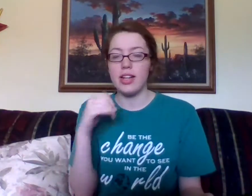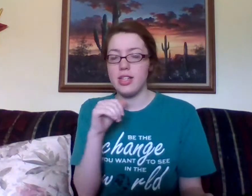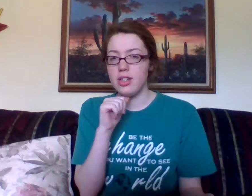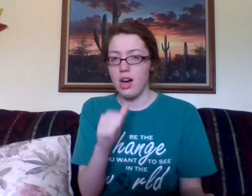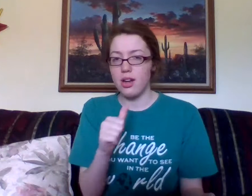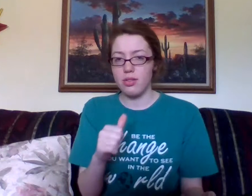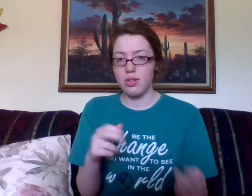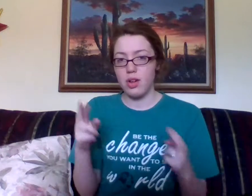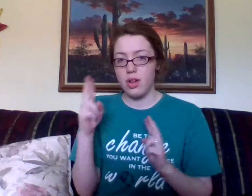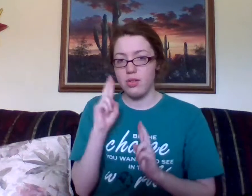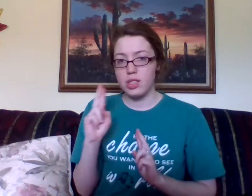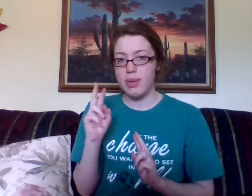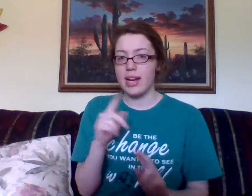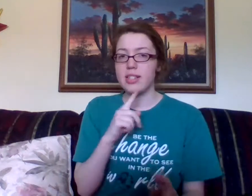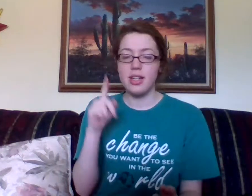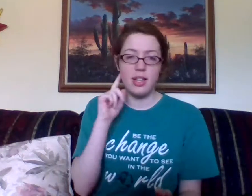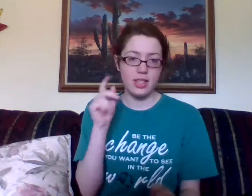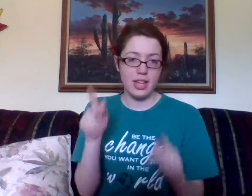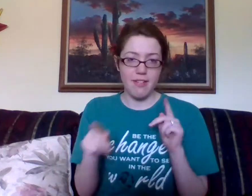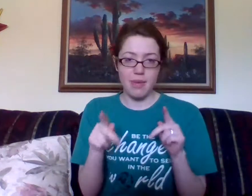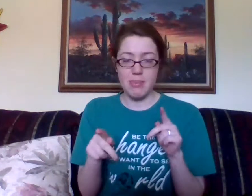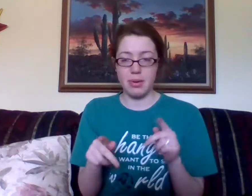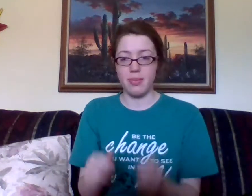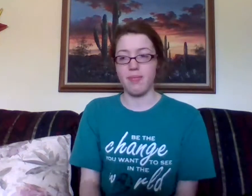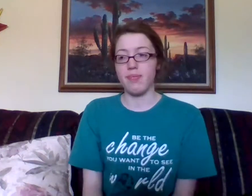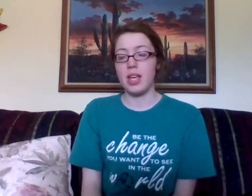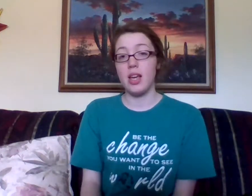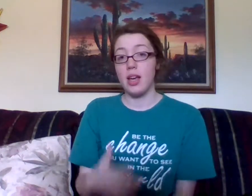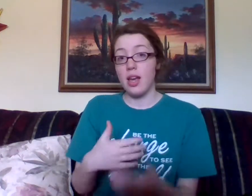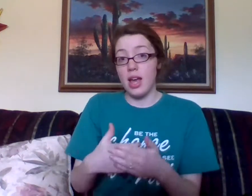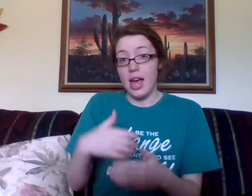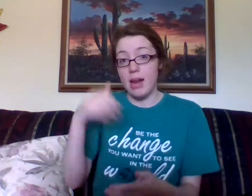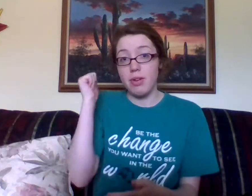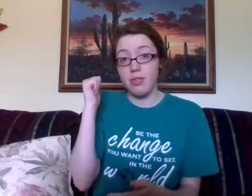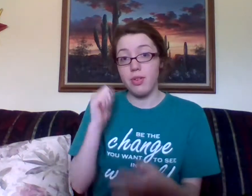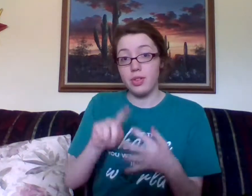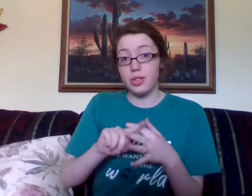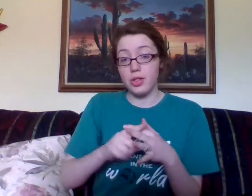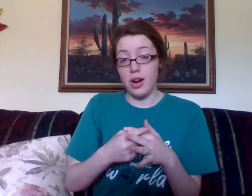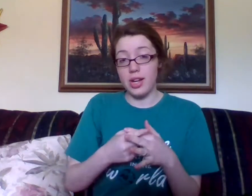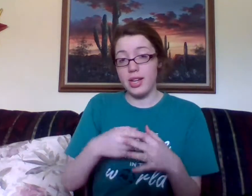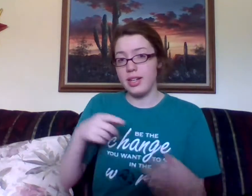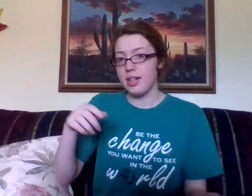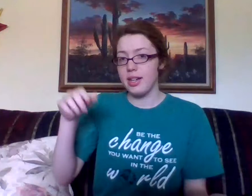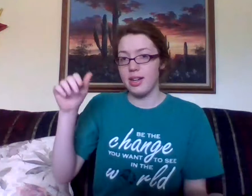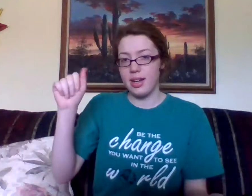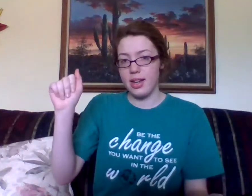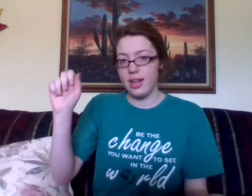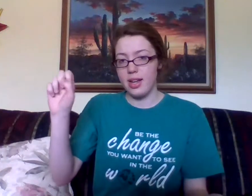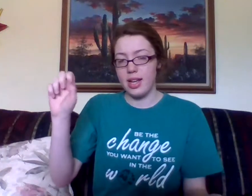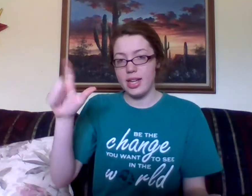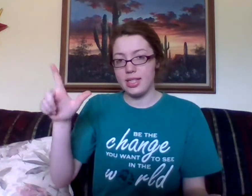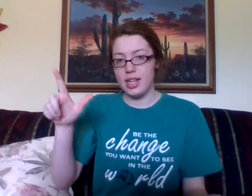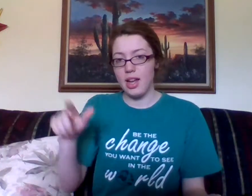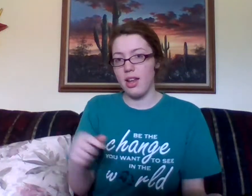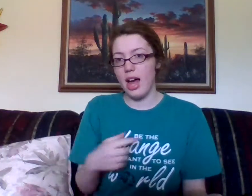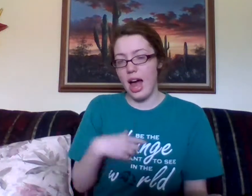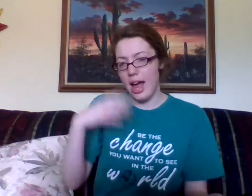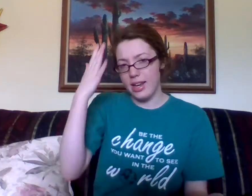did not respect deaf people. And before starting ASL, I